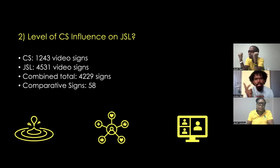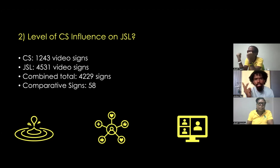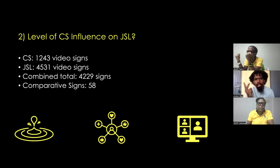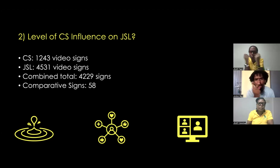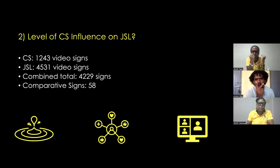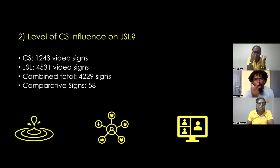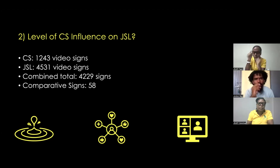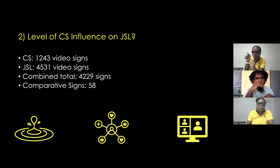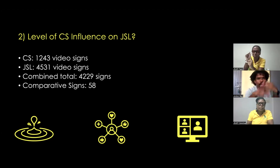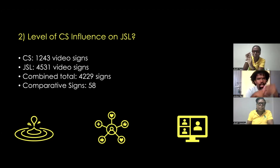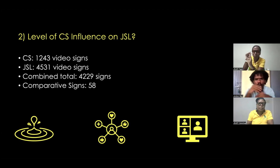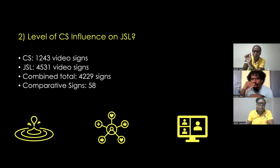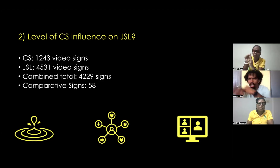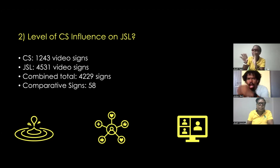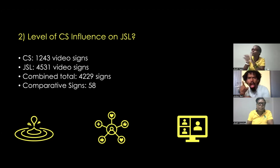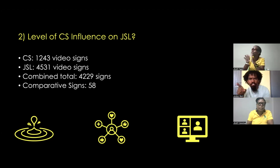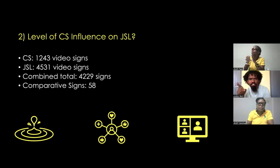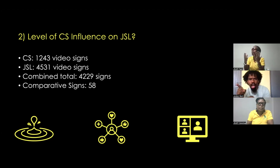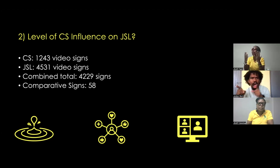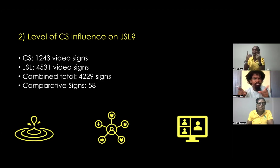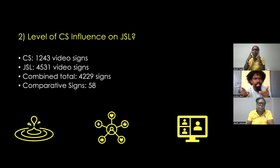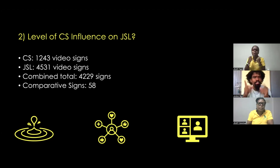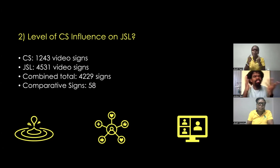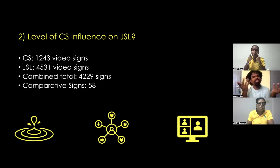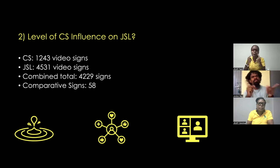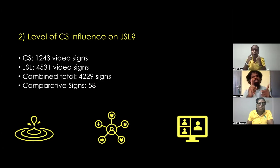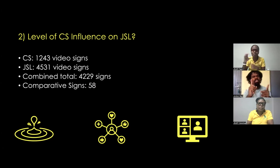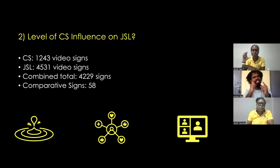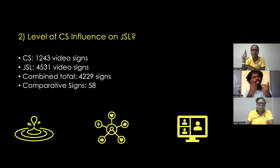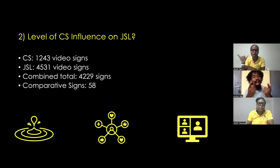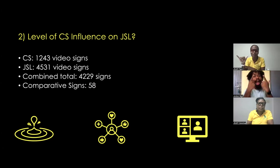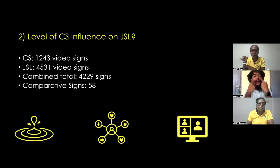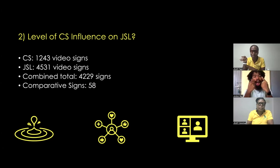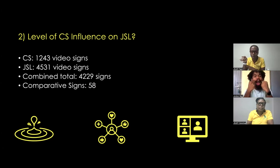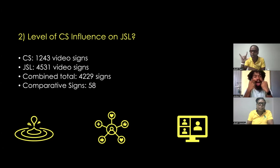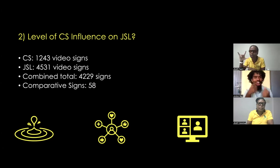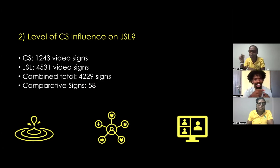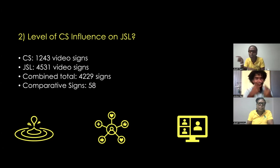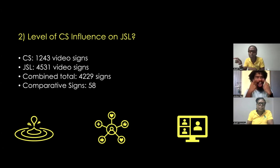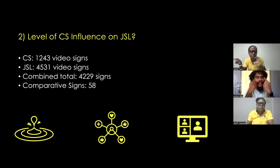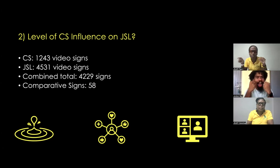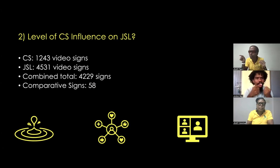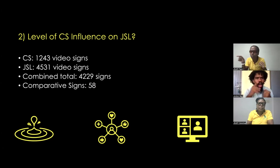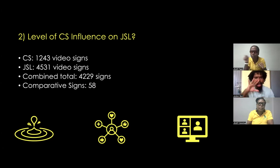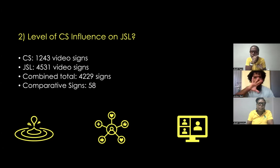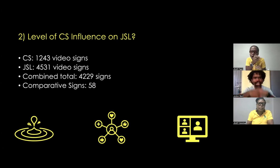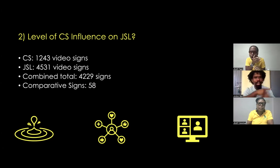words that are the same. For example, crying in